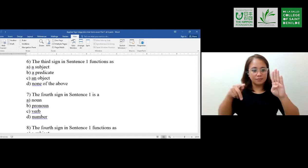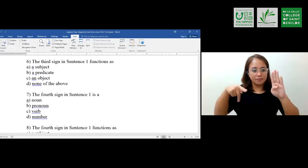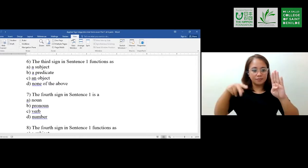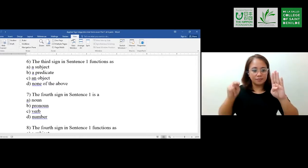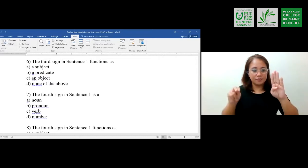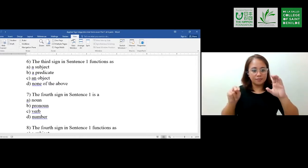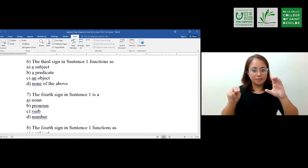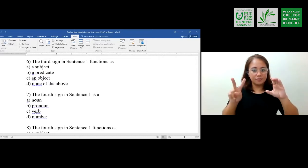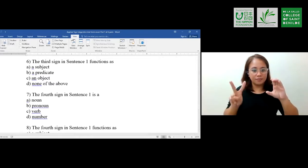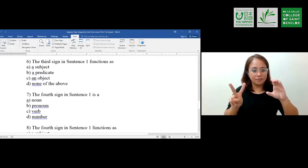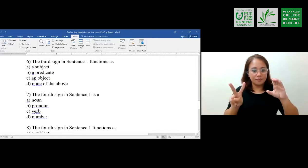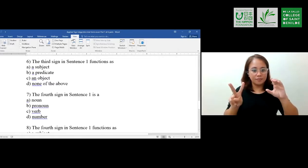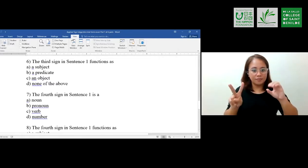a verb, D, a number.